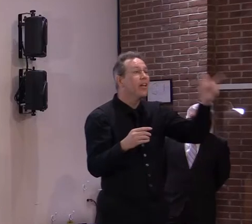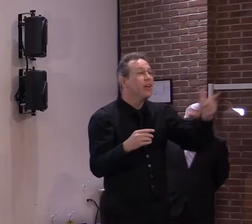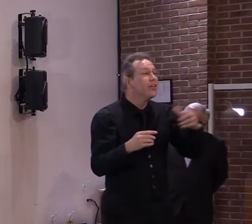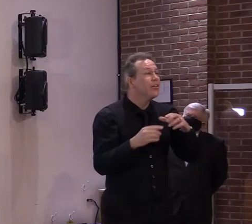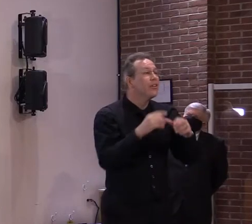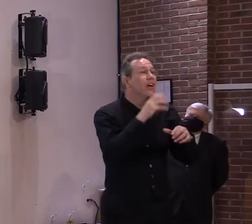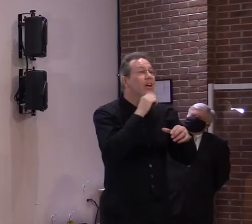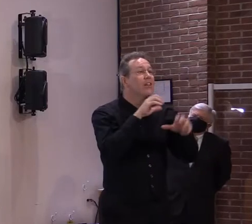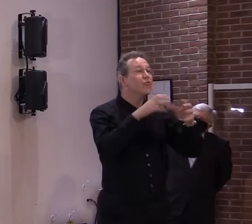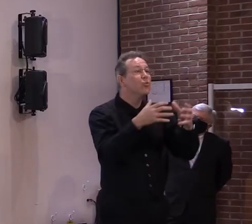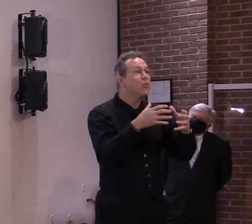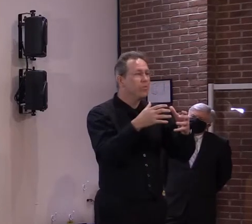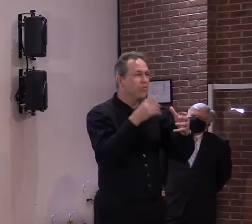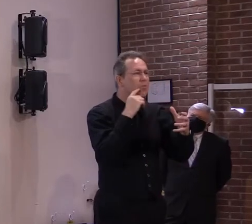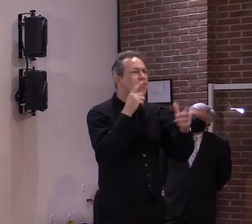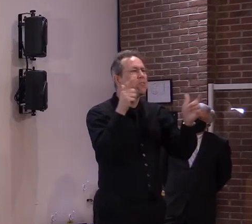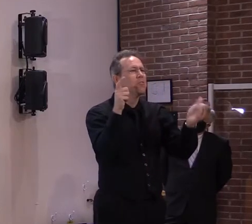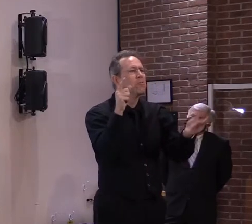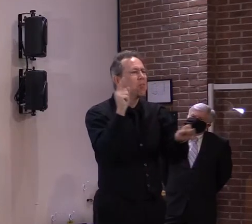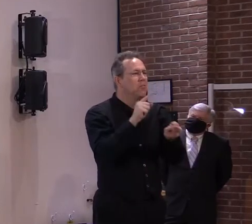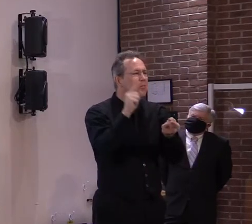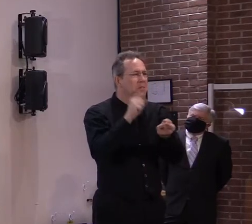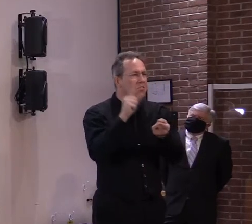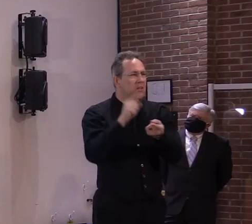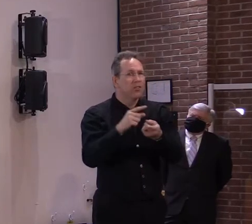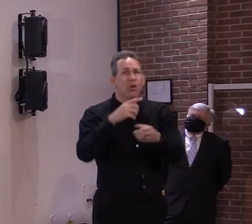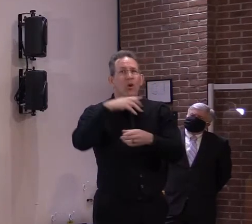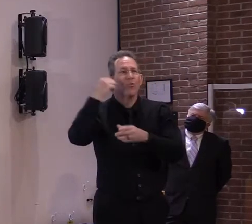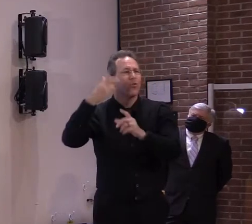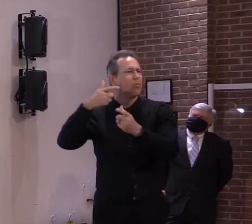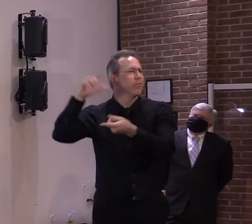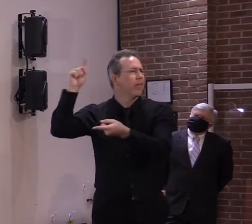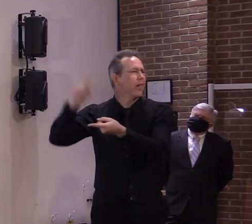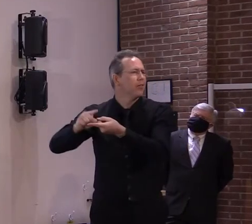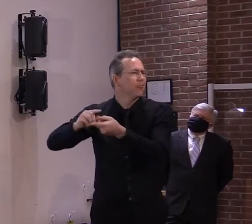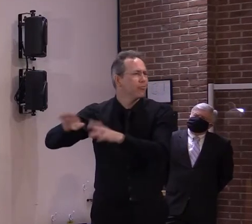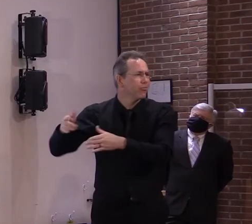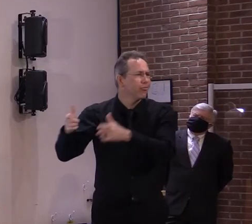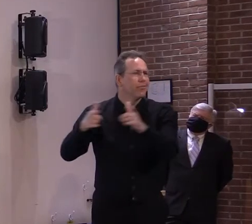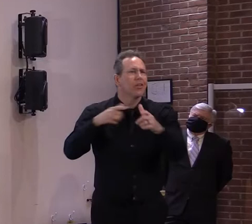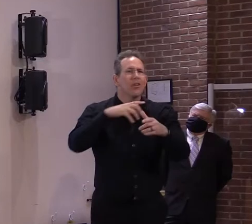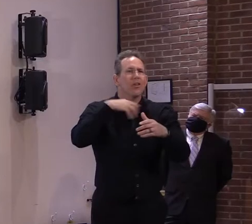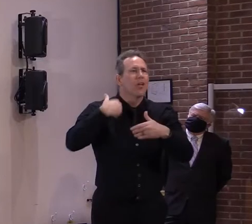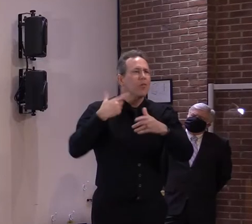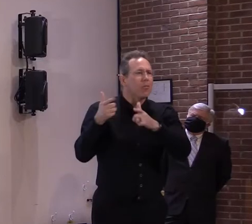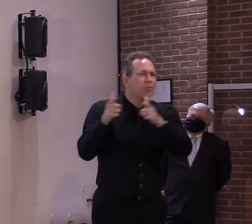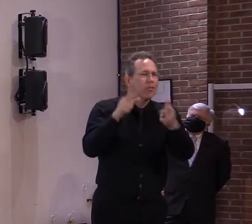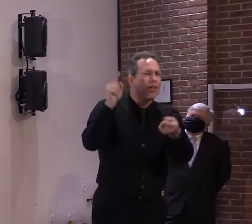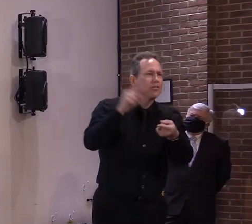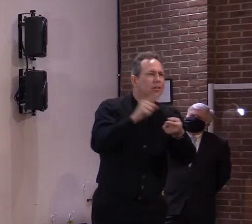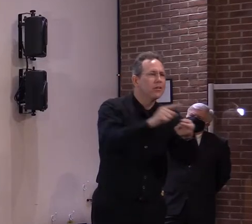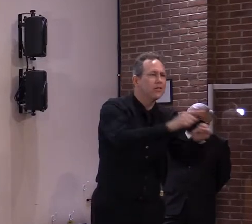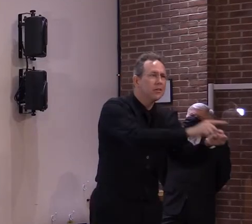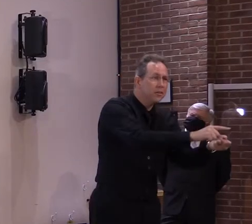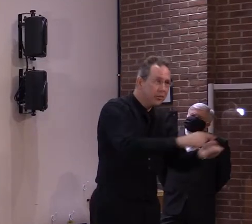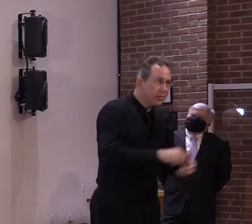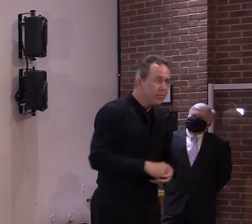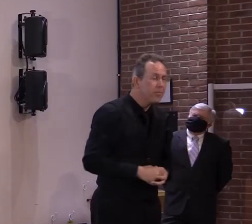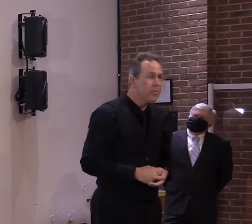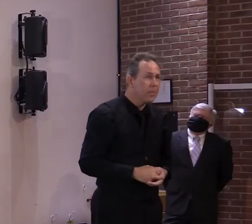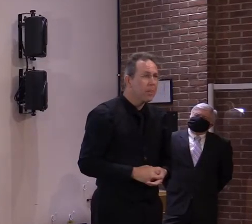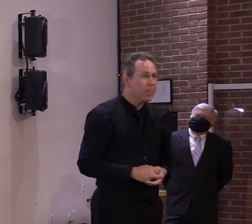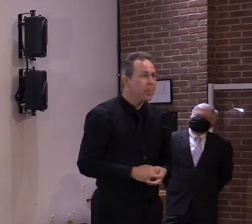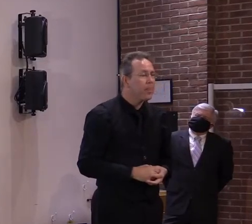less and less cases in the groups that have had the opportunity to be vaccinated. So we would look at more of a rate, to answer your